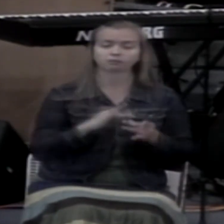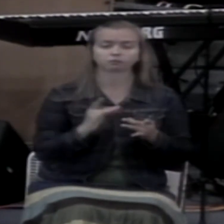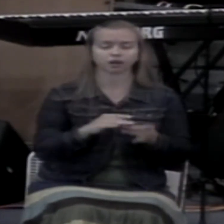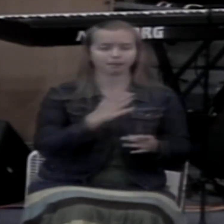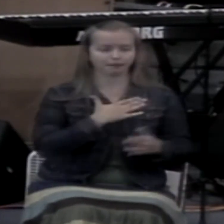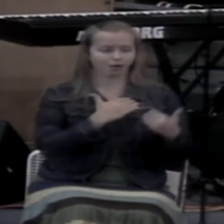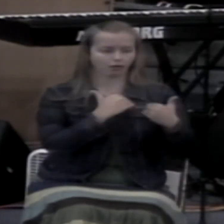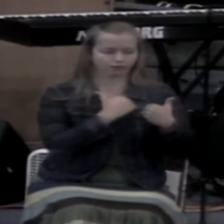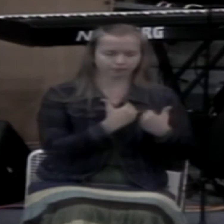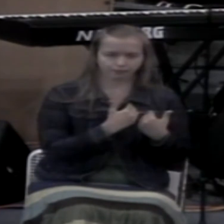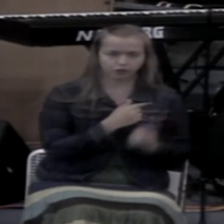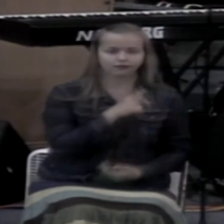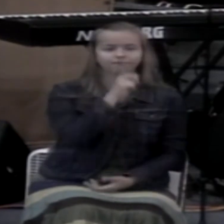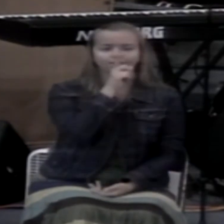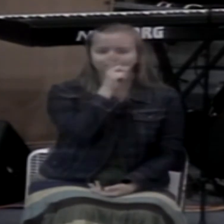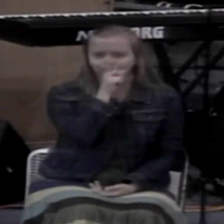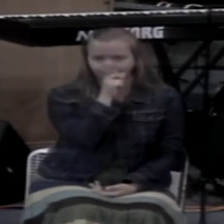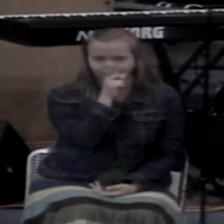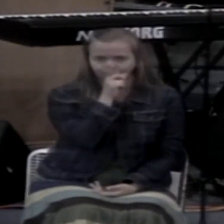Now,